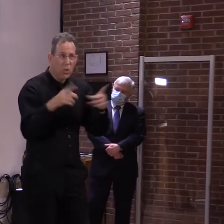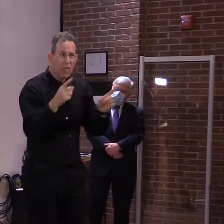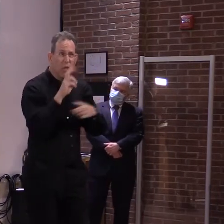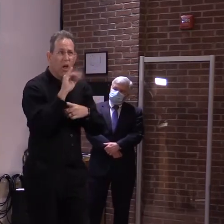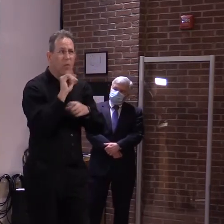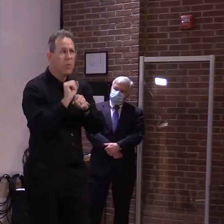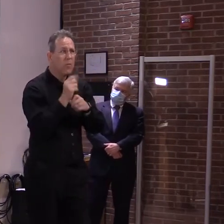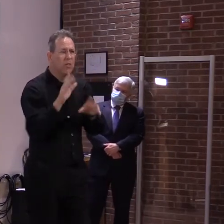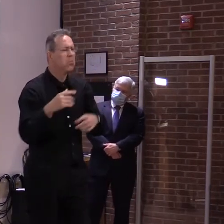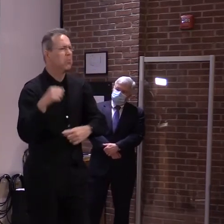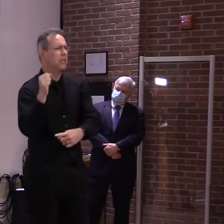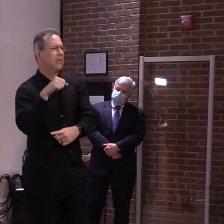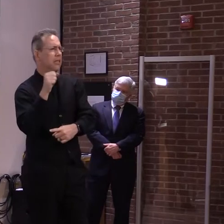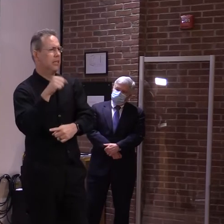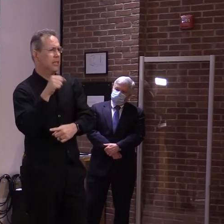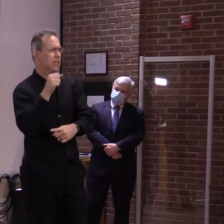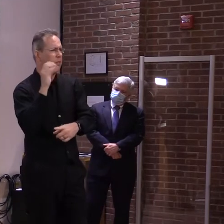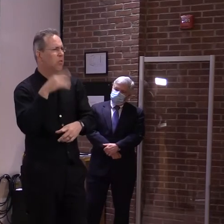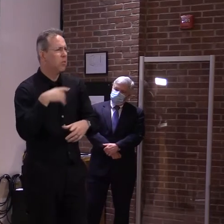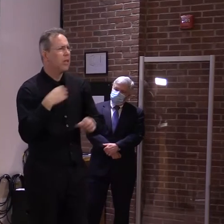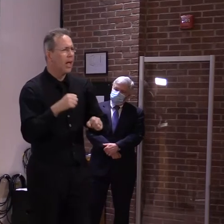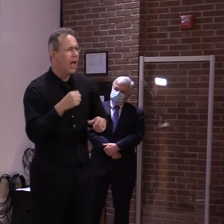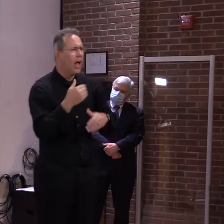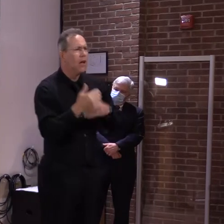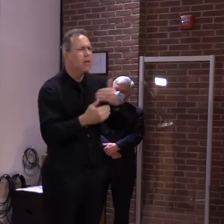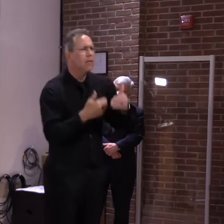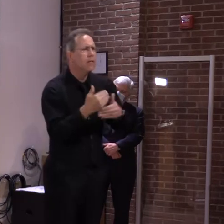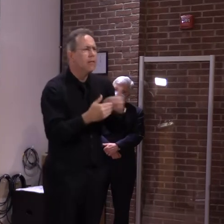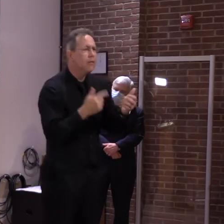to we're not going to have any choice.